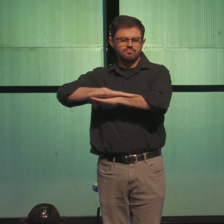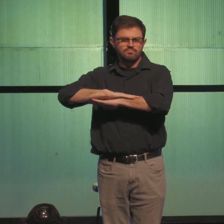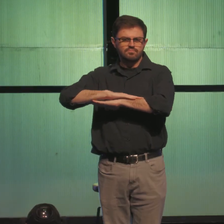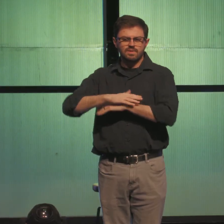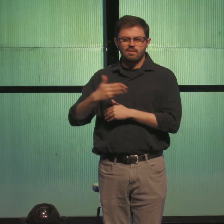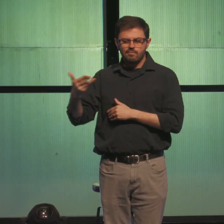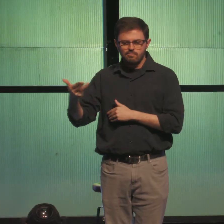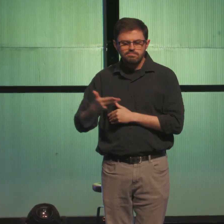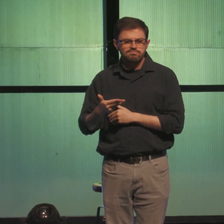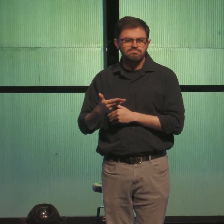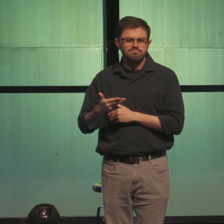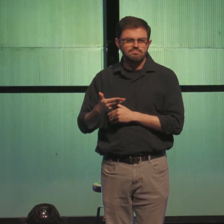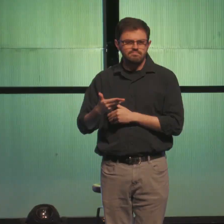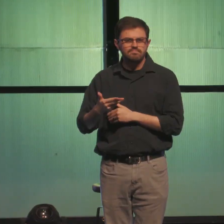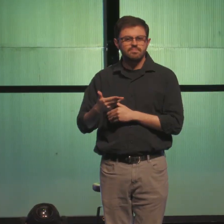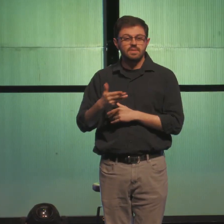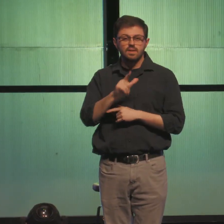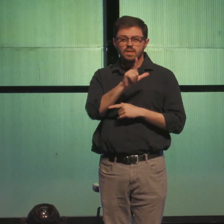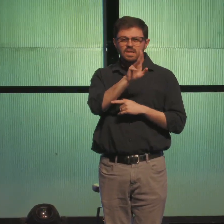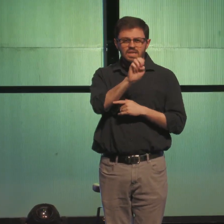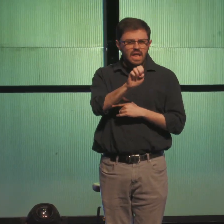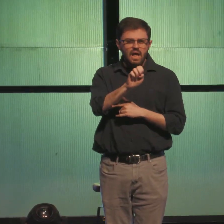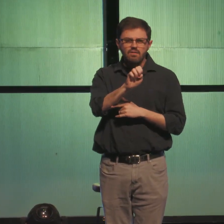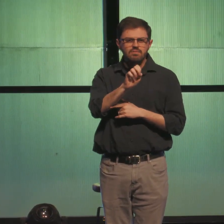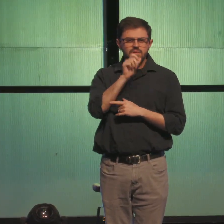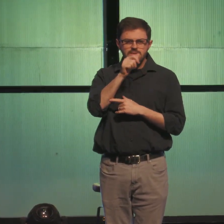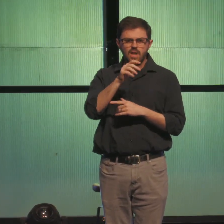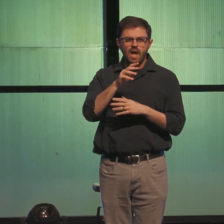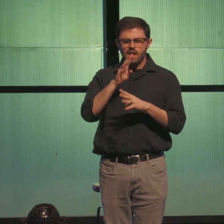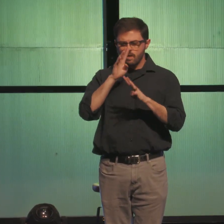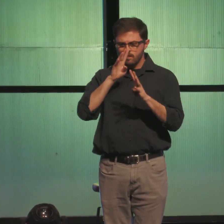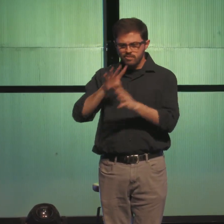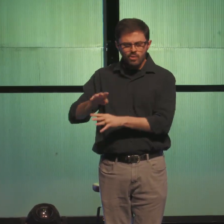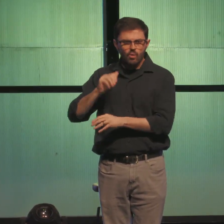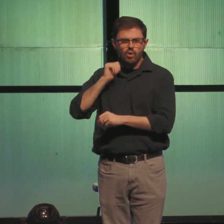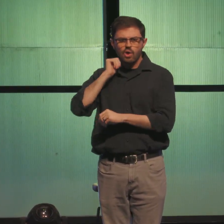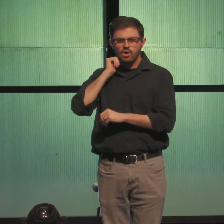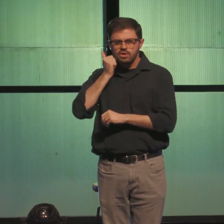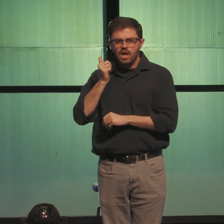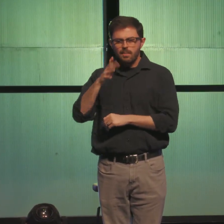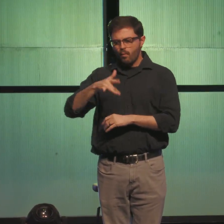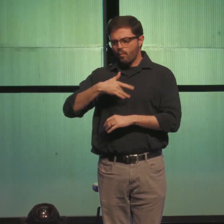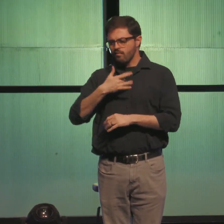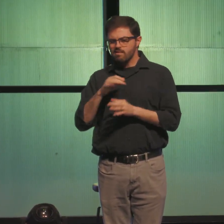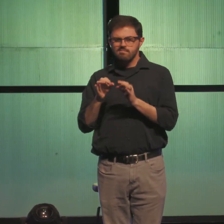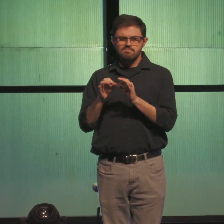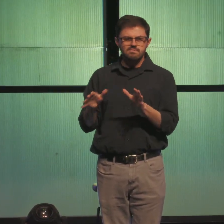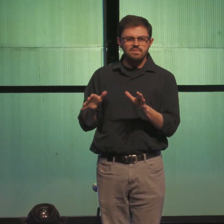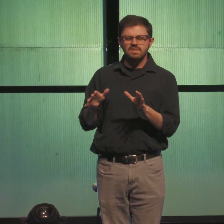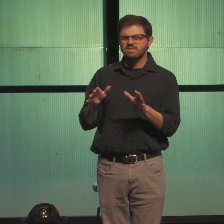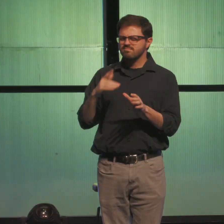the table. Love doesn't ignore it, doesn't ignore our shame, our feeling of unworthiness.